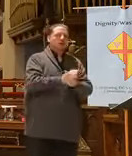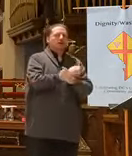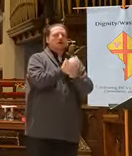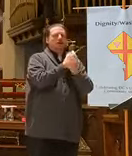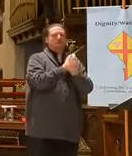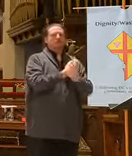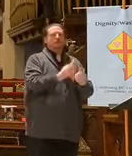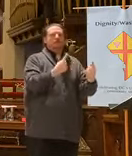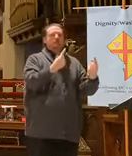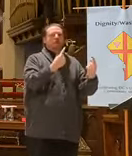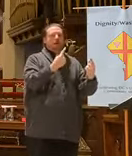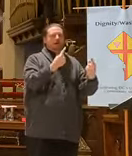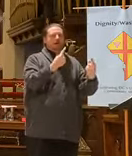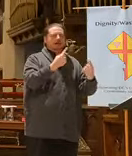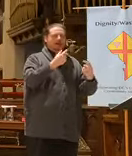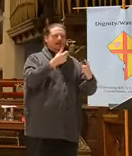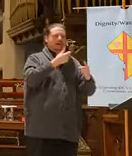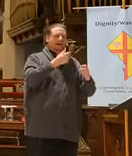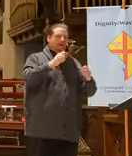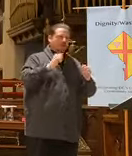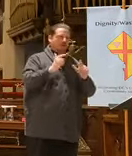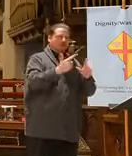darkness to the